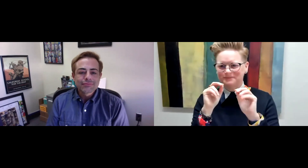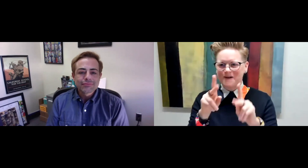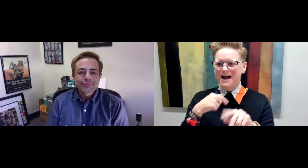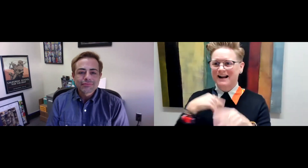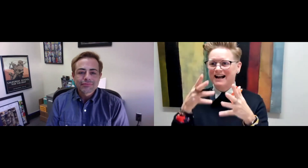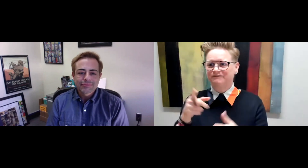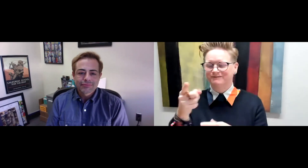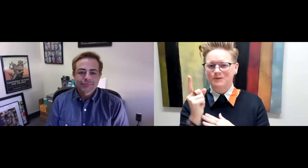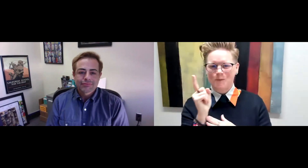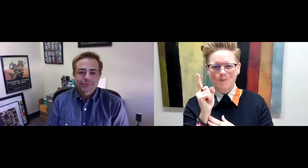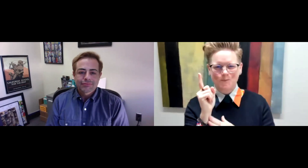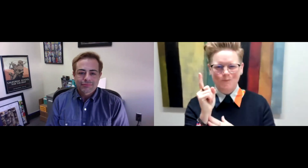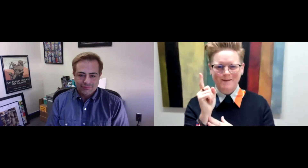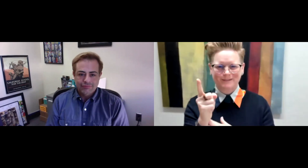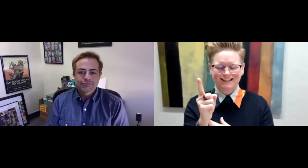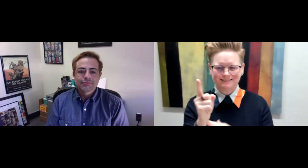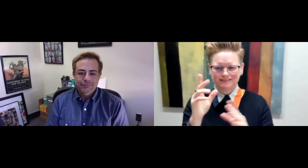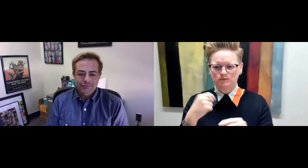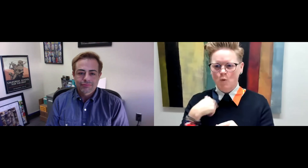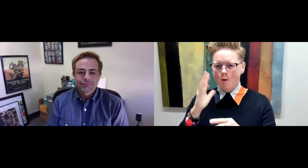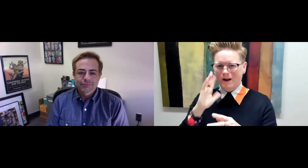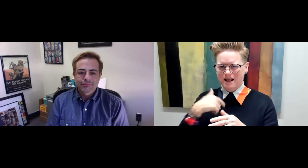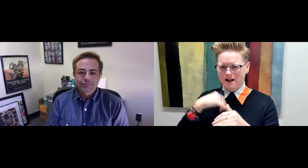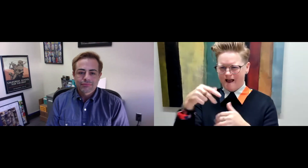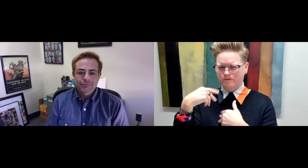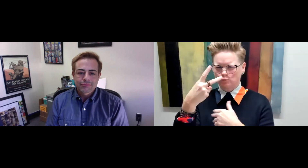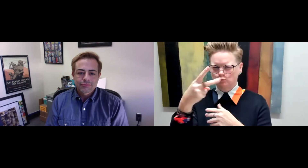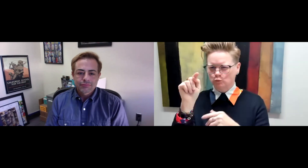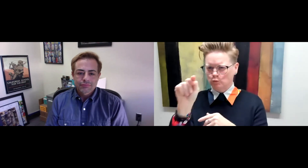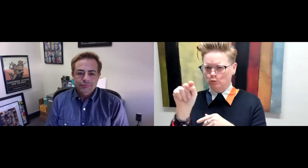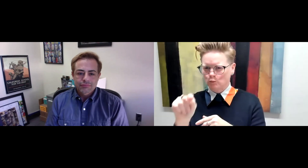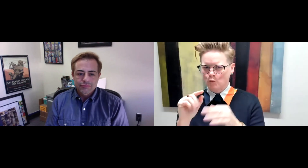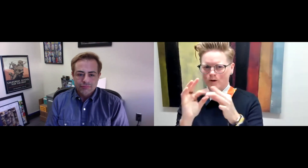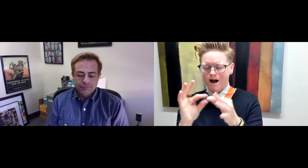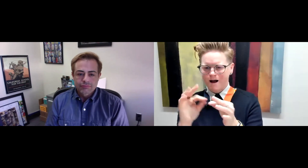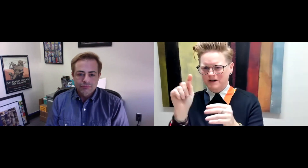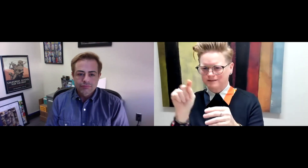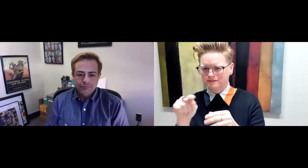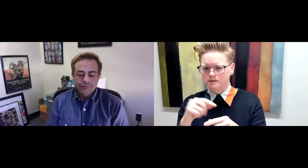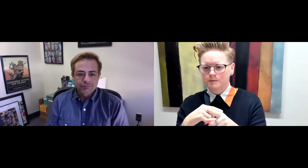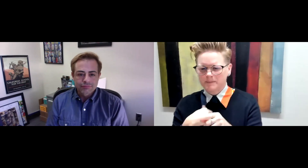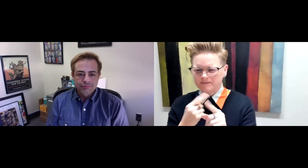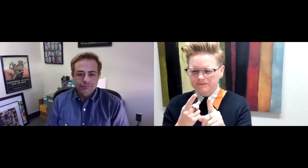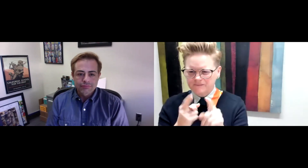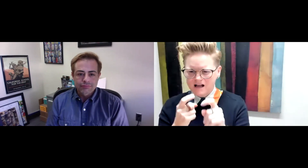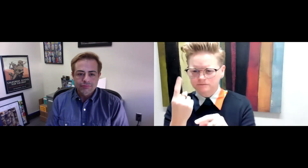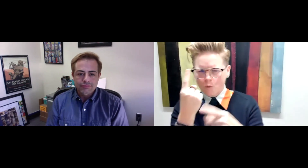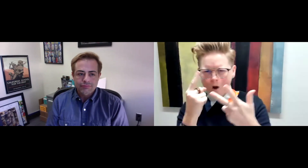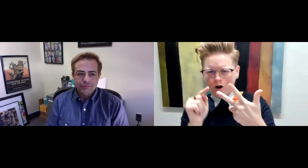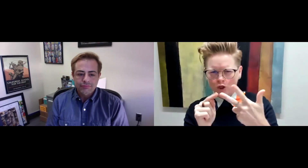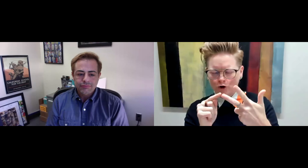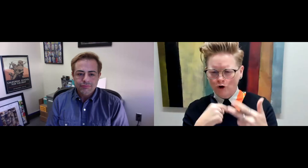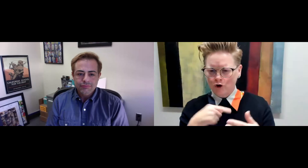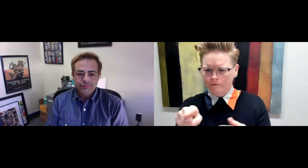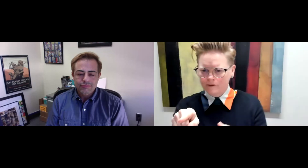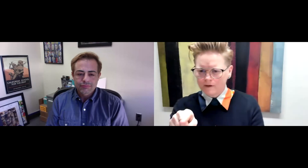opinion. Okay, so we have about 1 minute left, and there's 2 comments